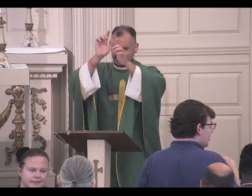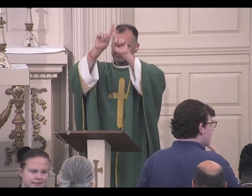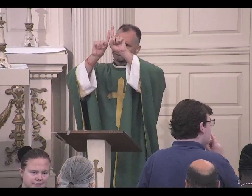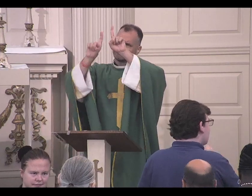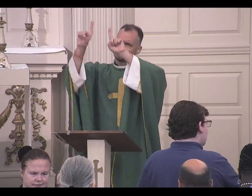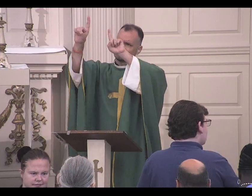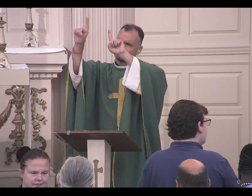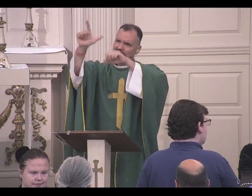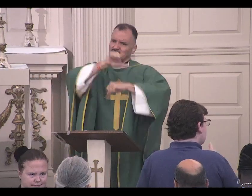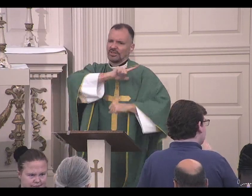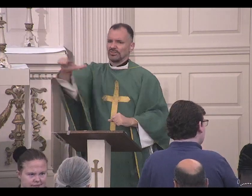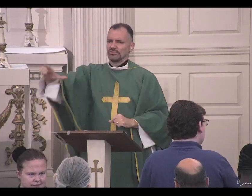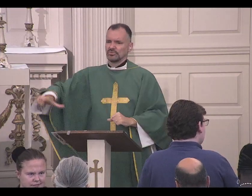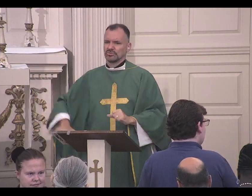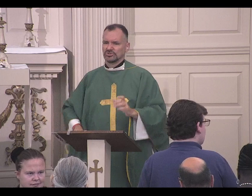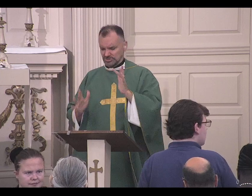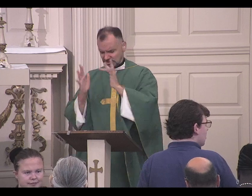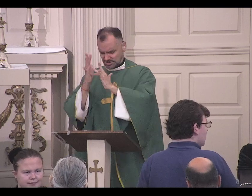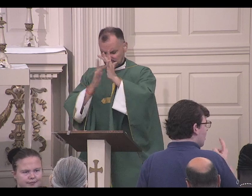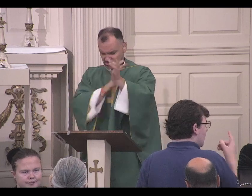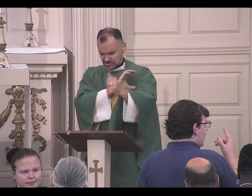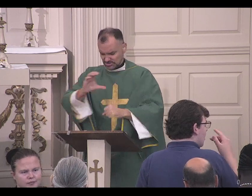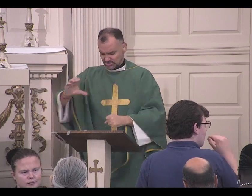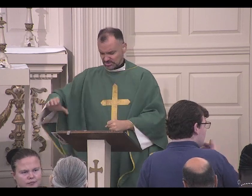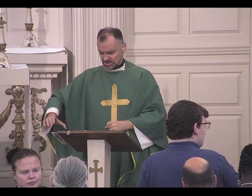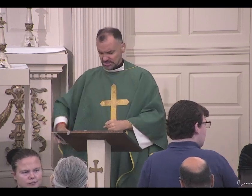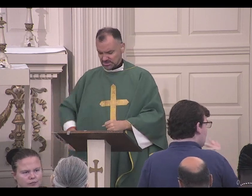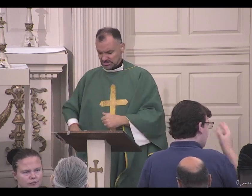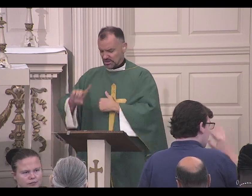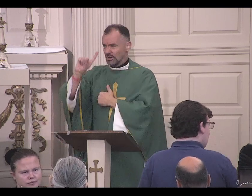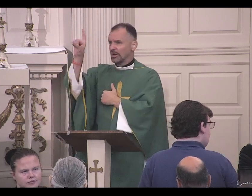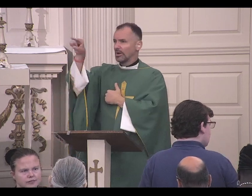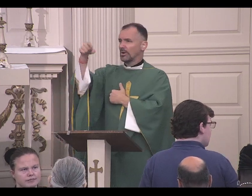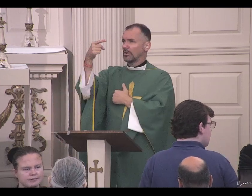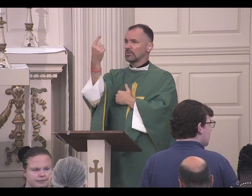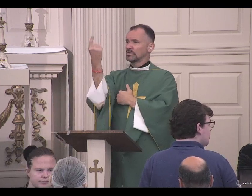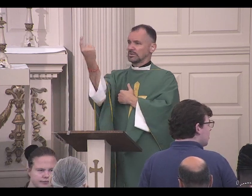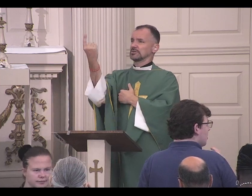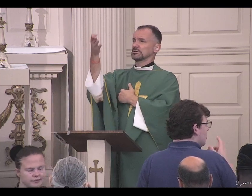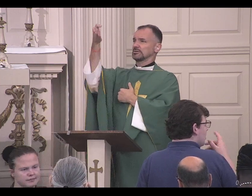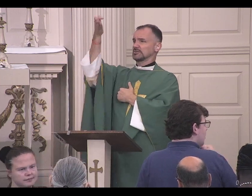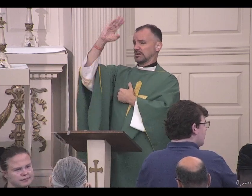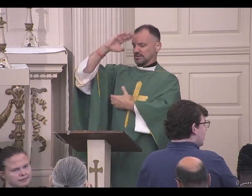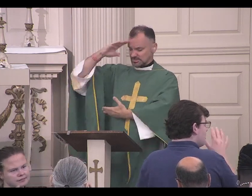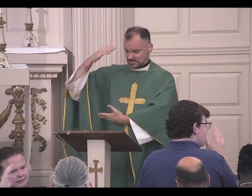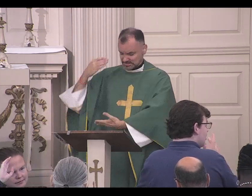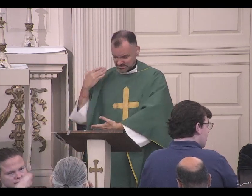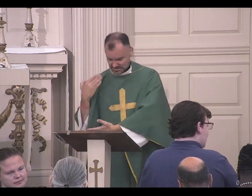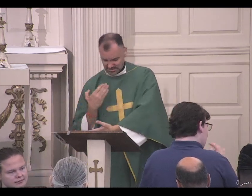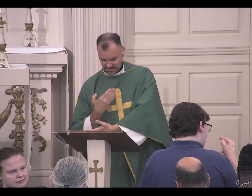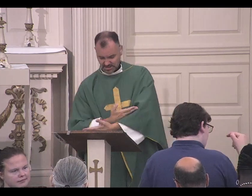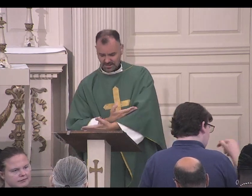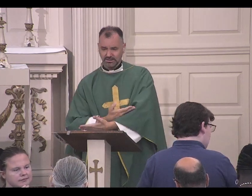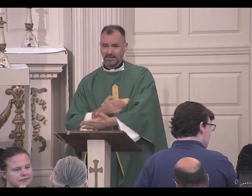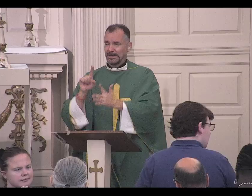of God, born of the Father before all ages, God from God, light from light, true God from true